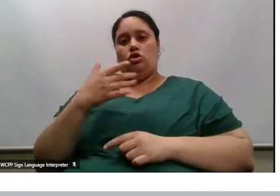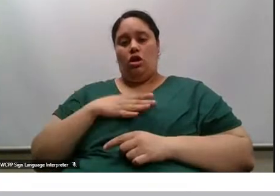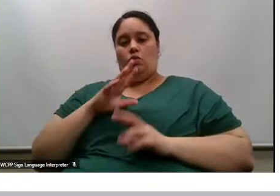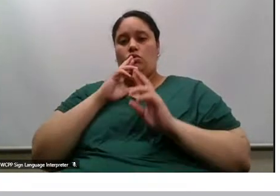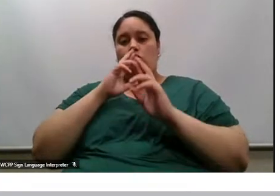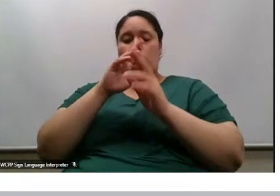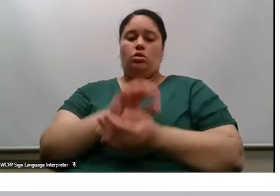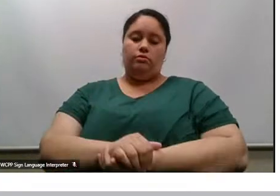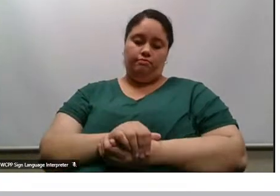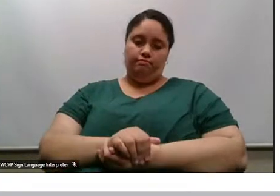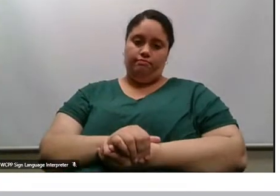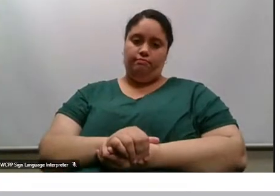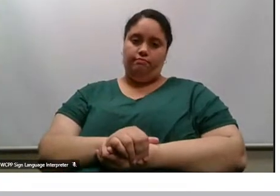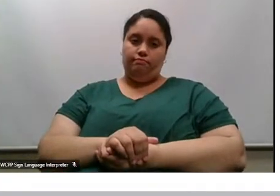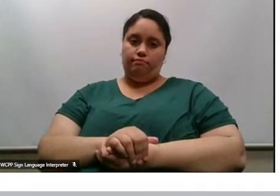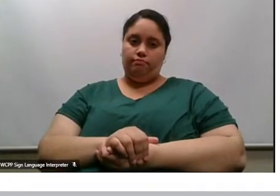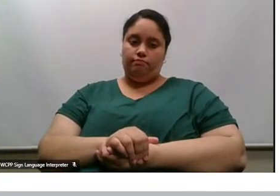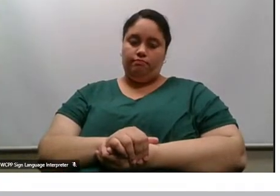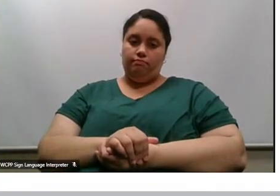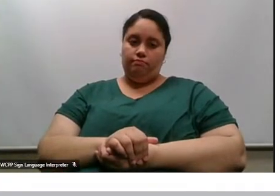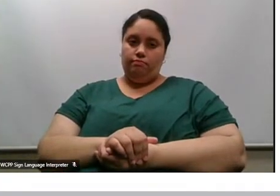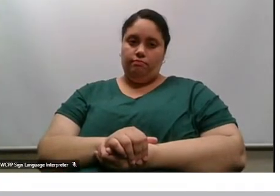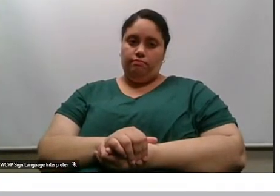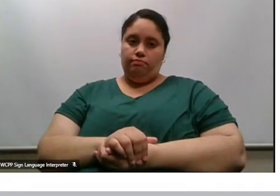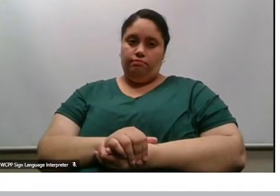to comment. Thank you.